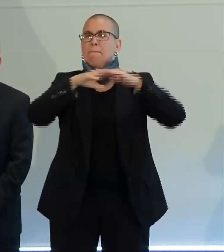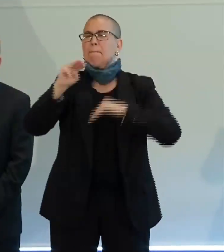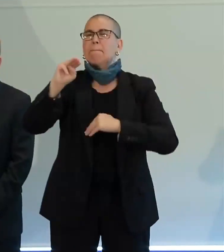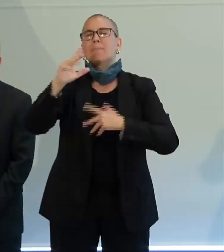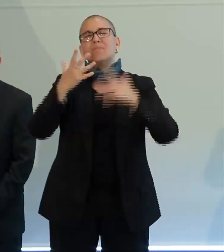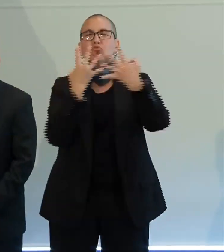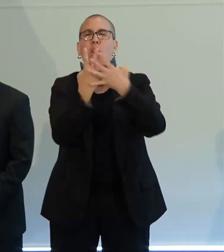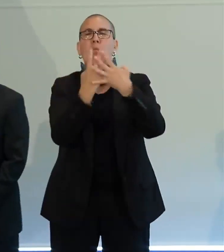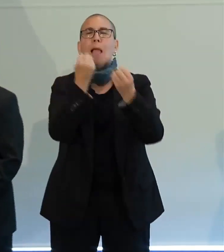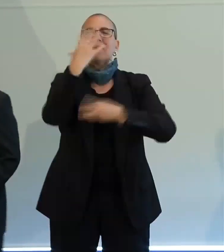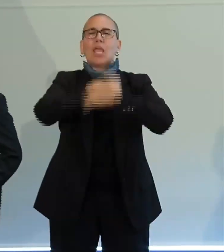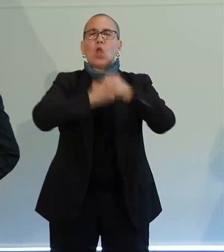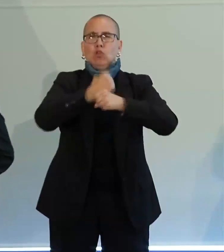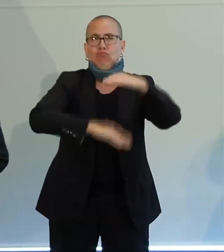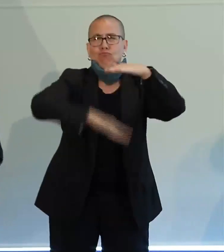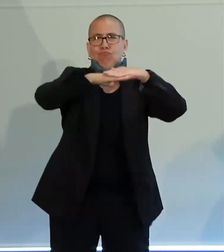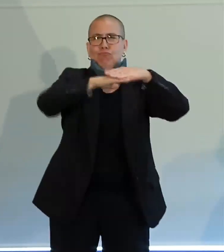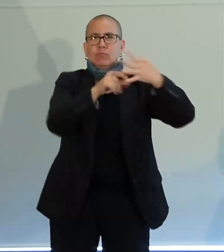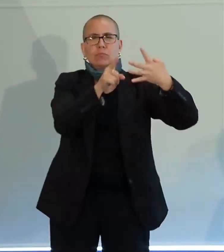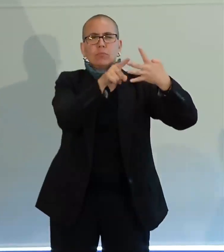Maybe.